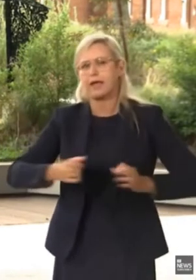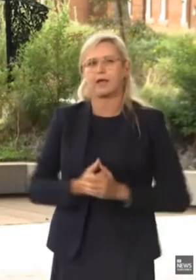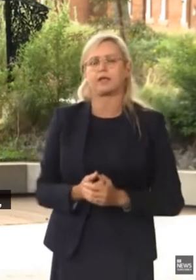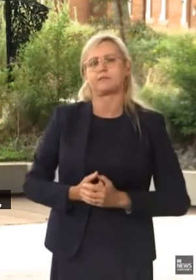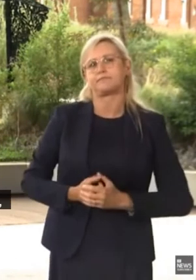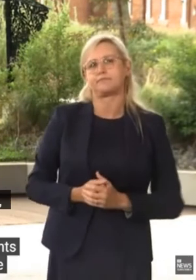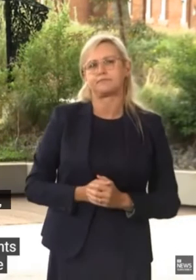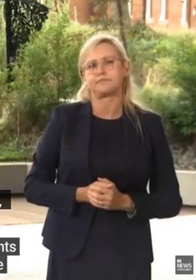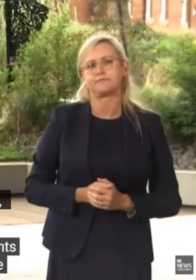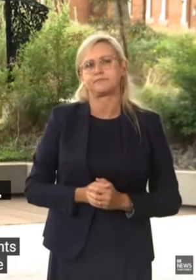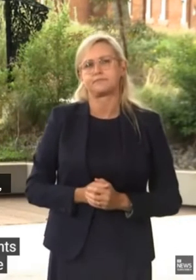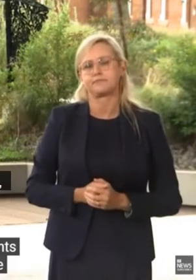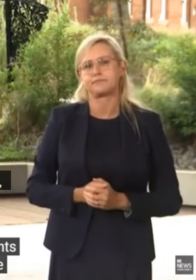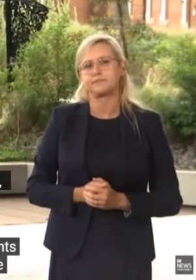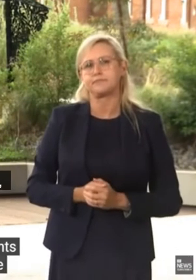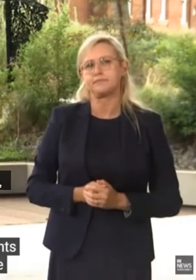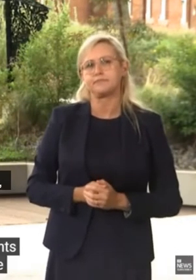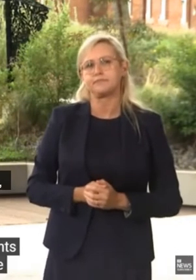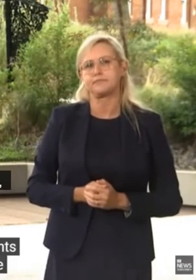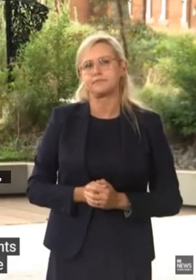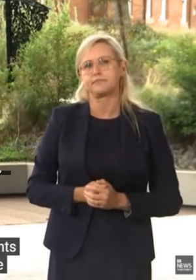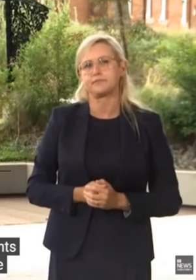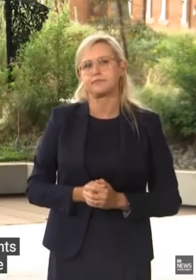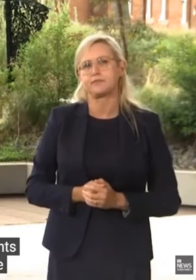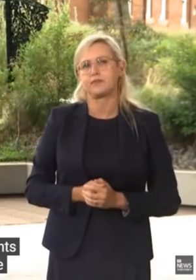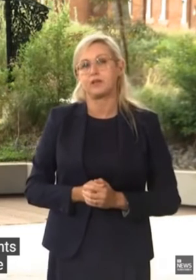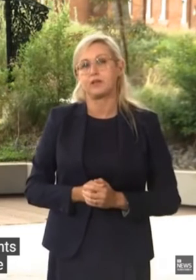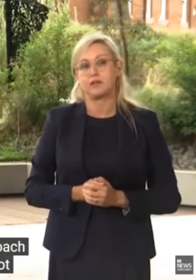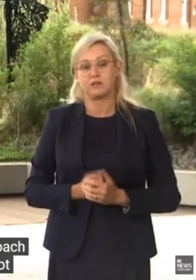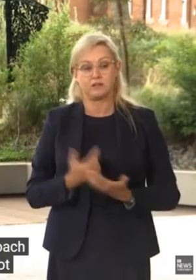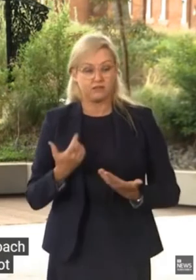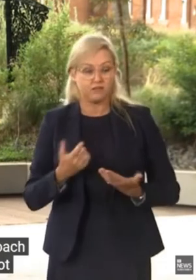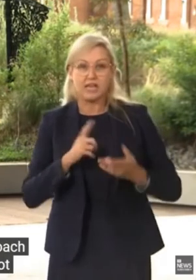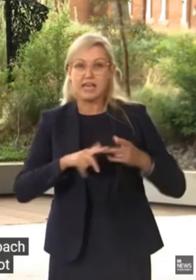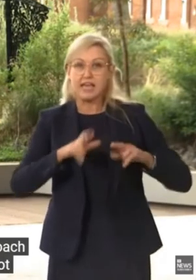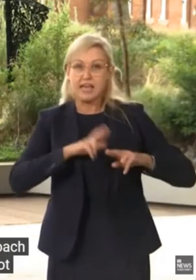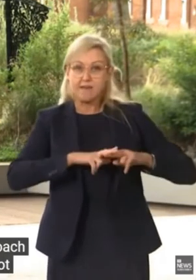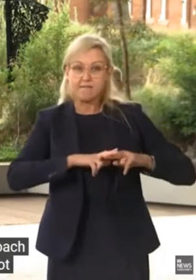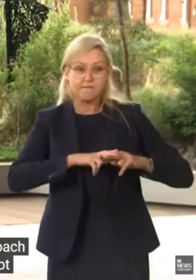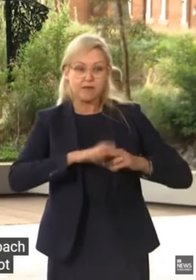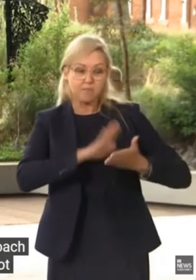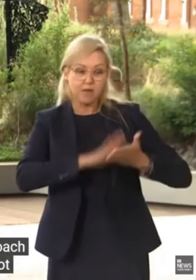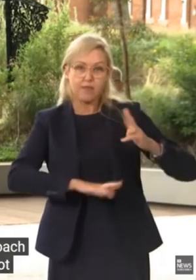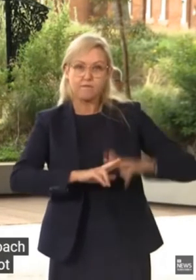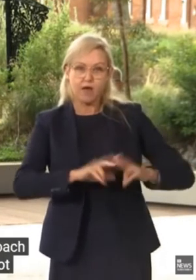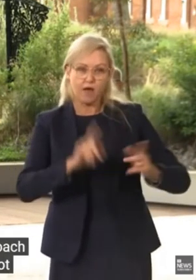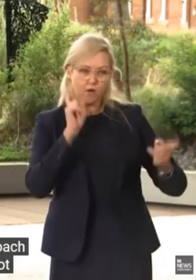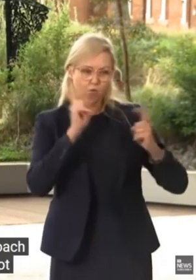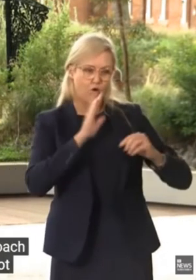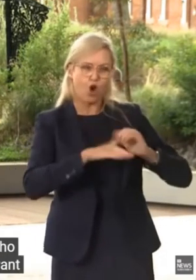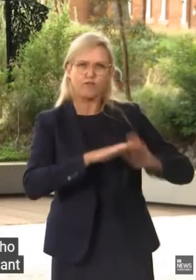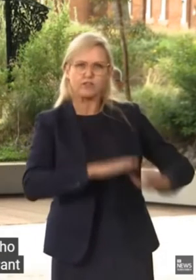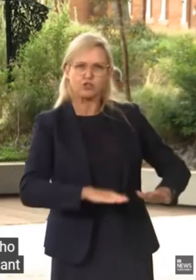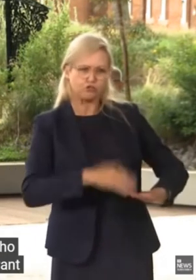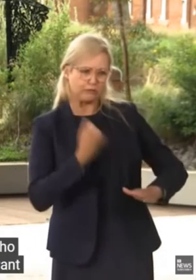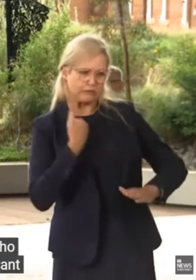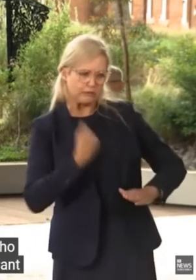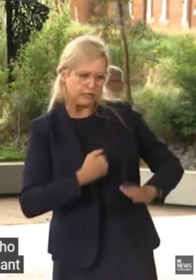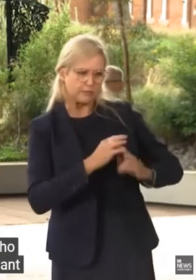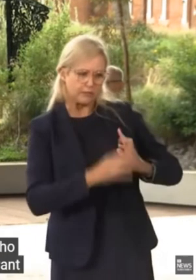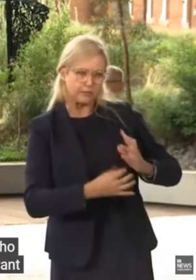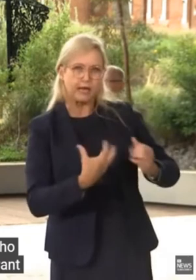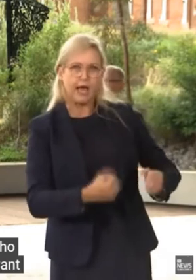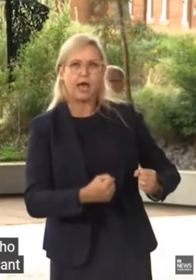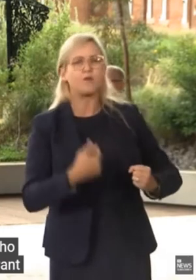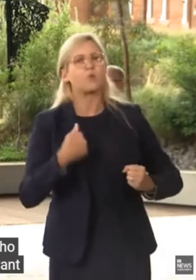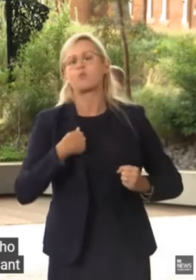common sense approach here. We're certainly not going to be fining parents who have concerns. We want parents to feel comfortable.